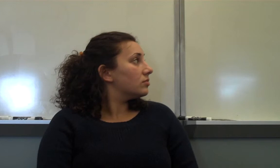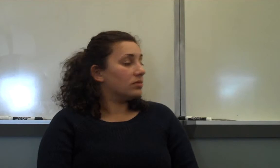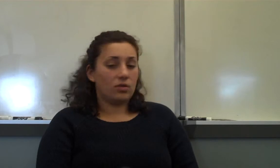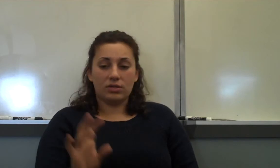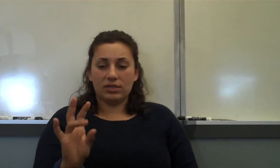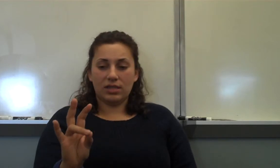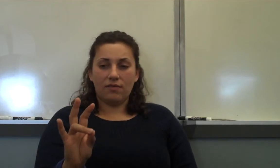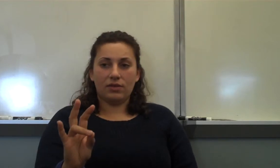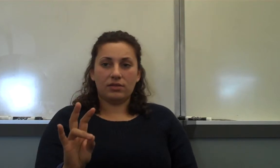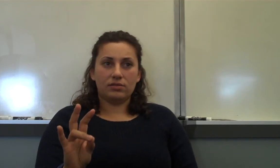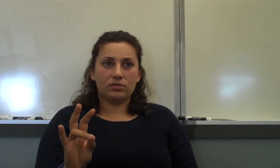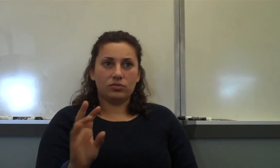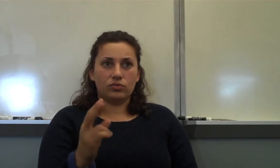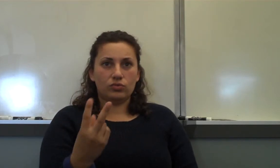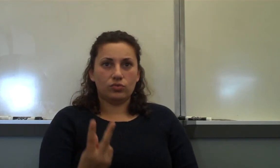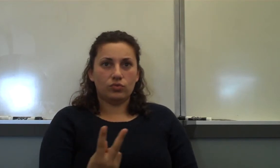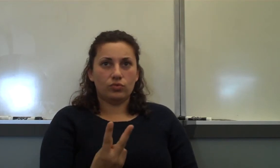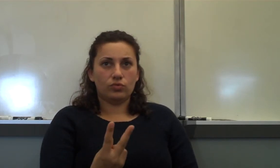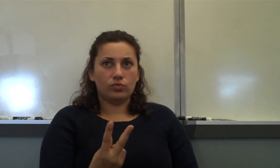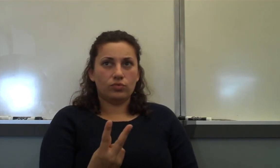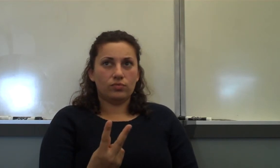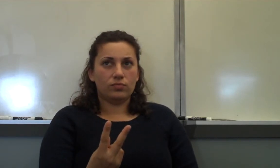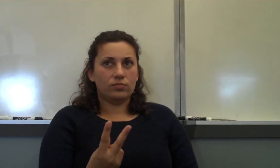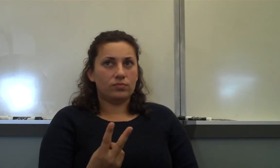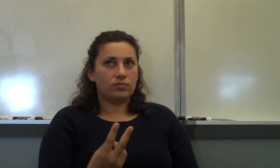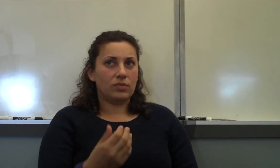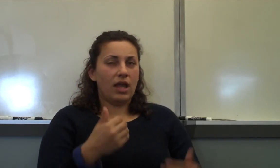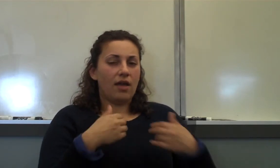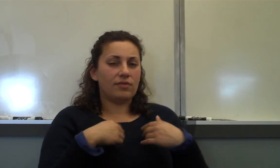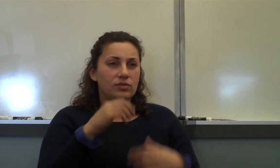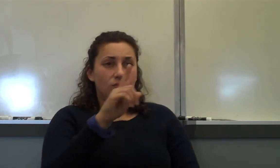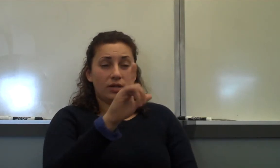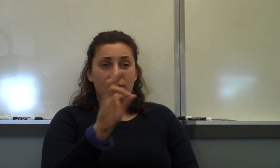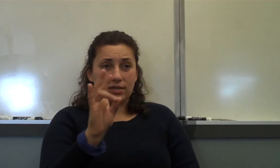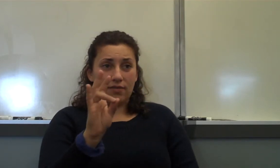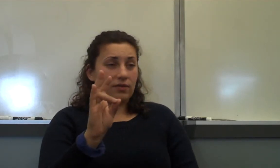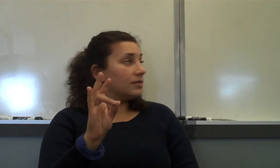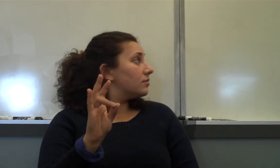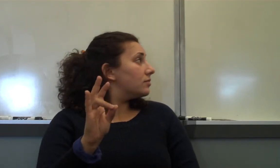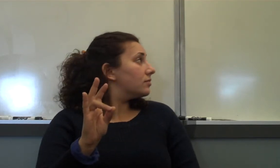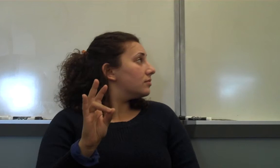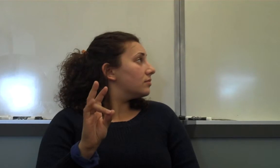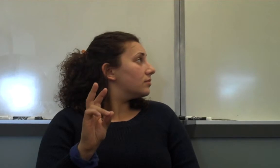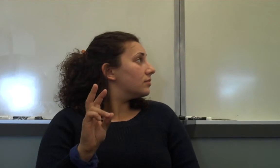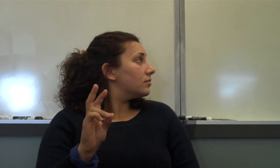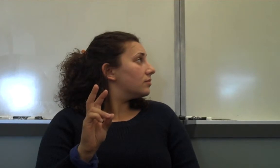Okay, put it in there. That gives you 27, but you've got 1, 2,